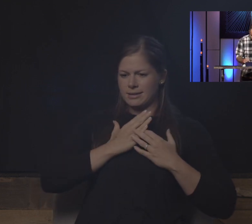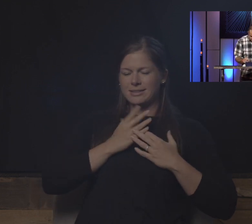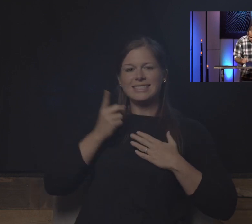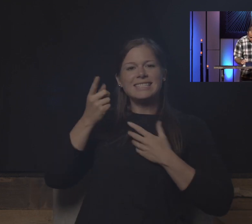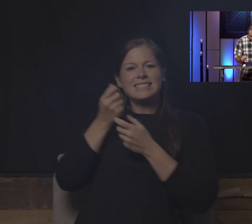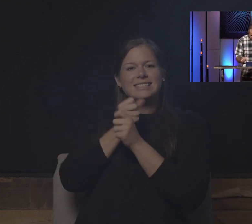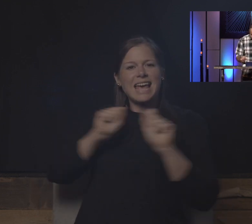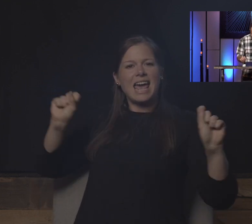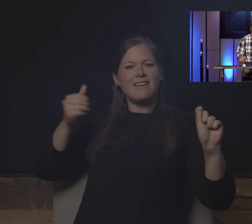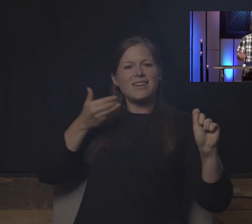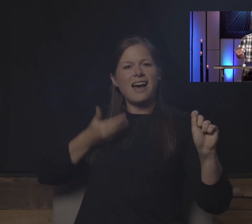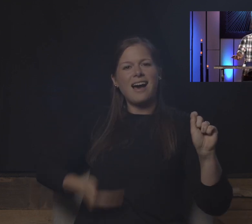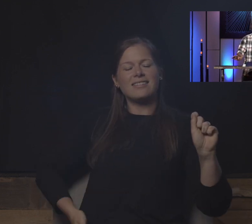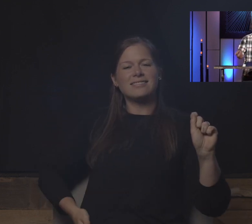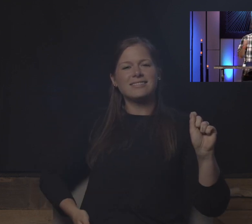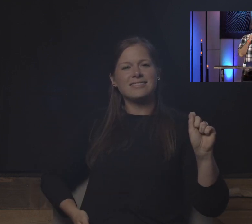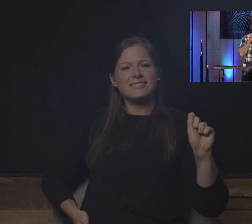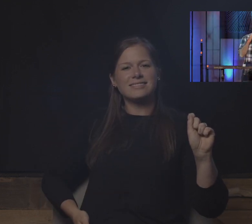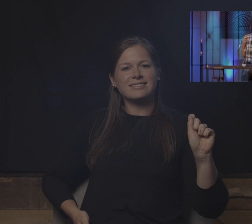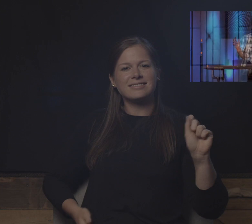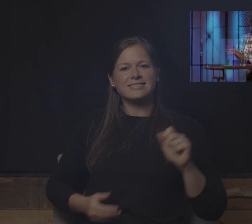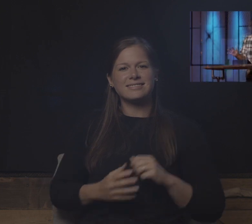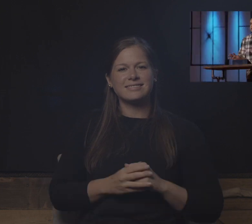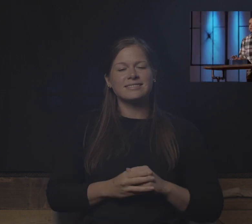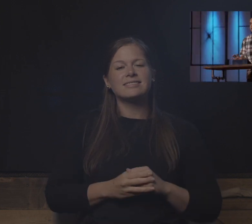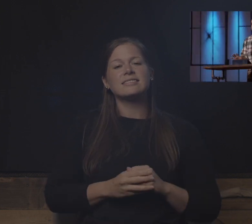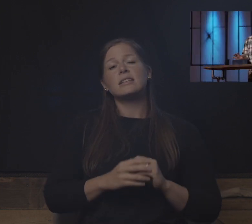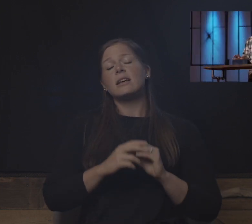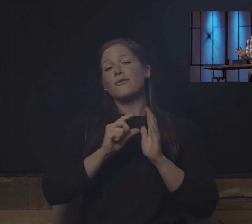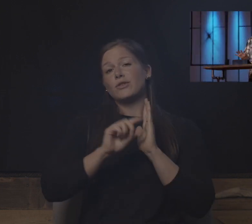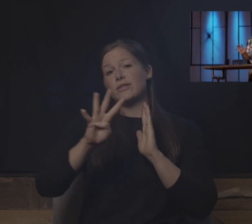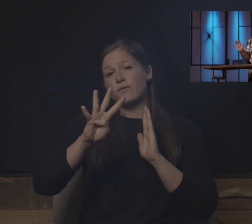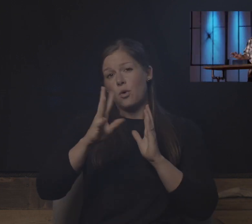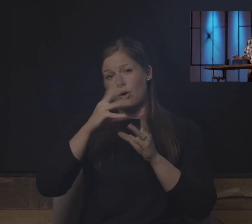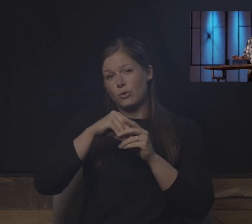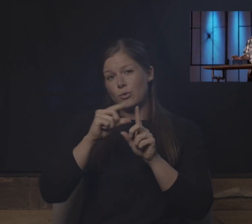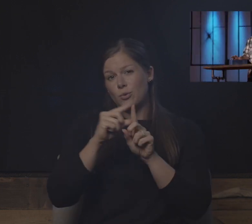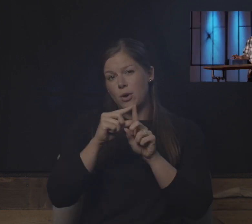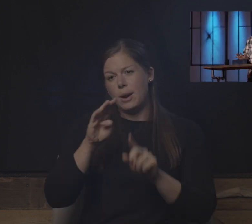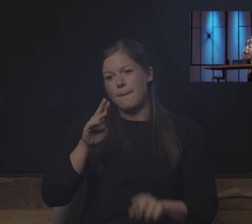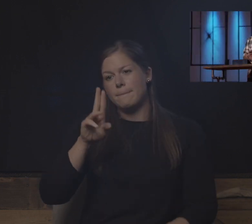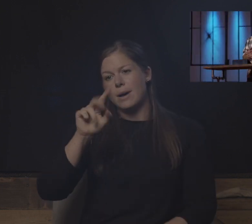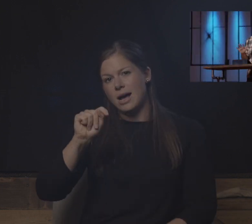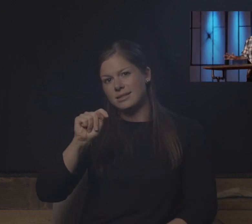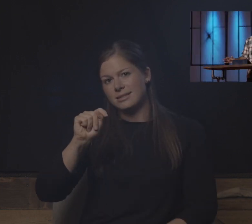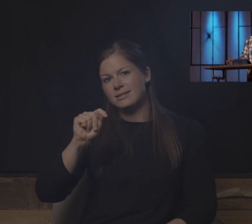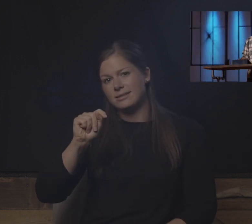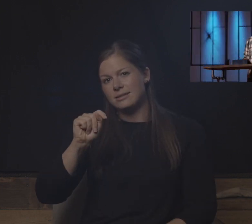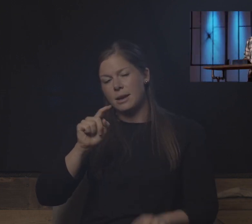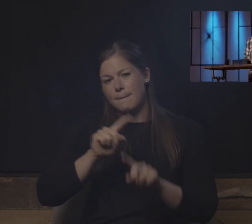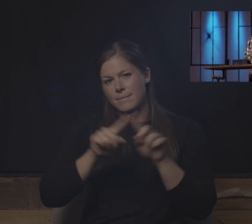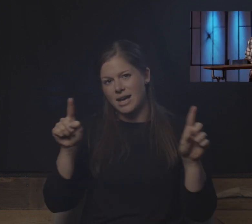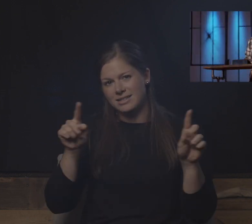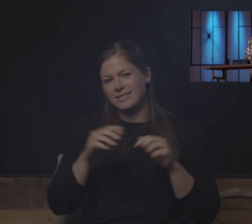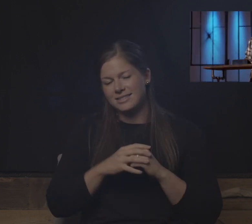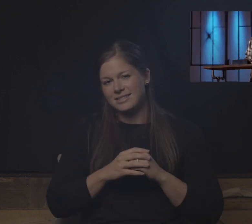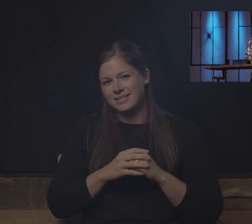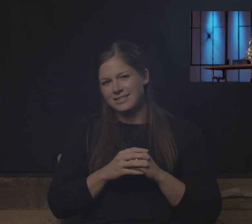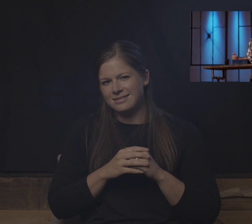Look at the first word in verse 4, but. I heard a preacher this week say, praise God for the buts in the